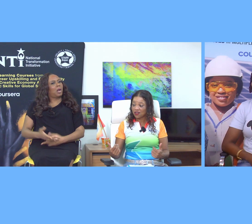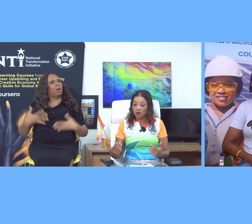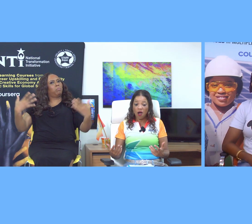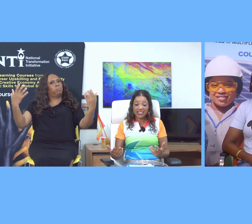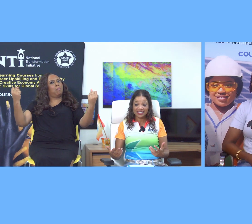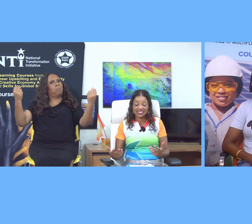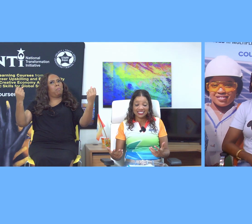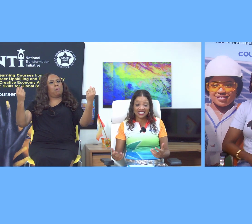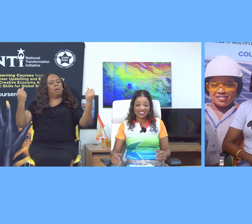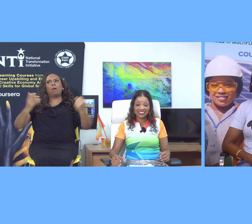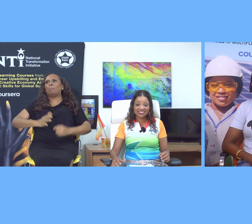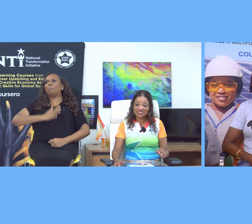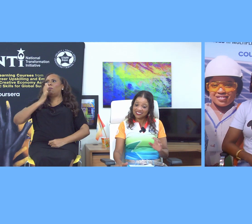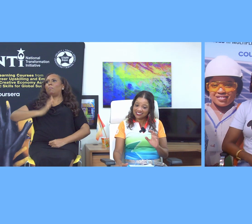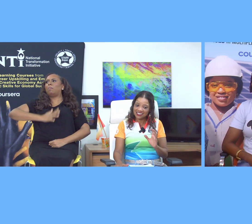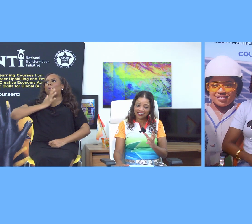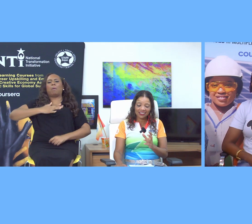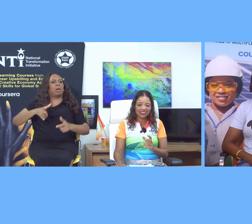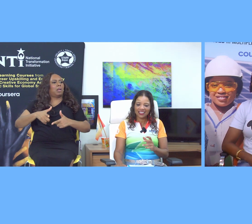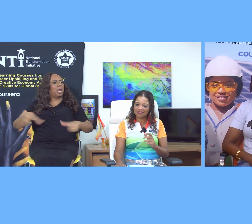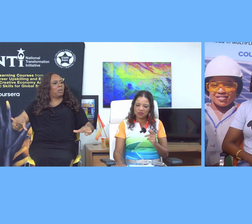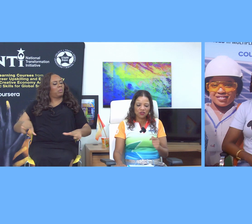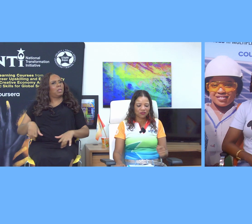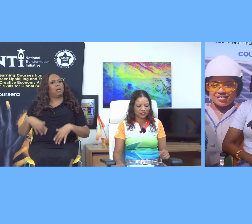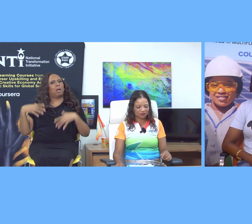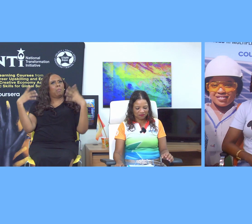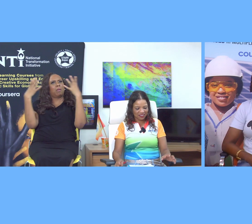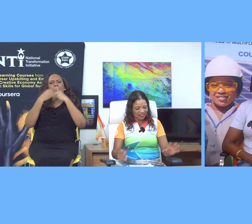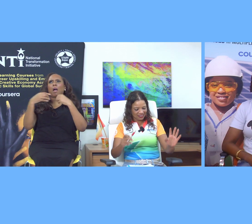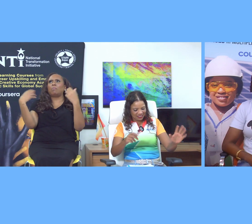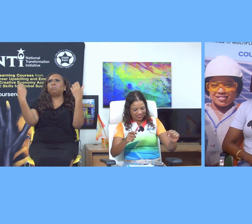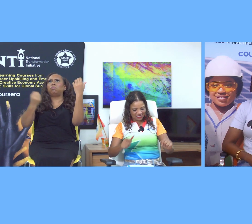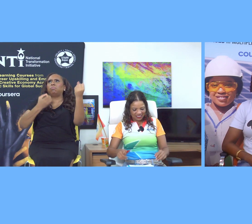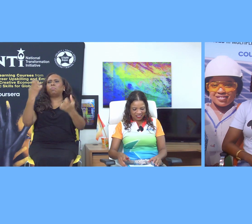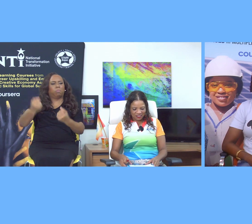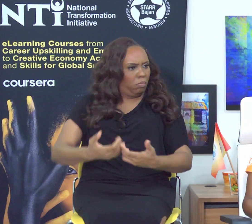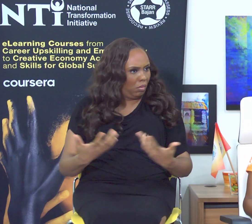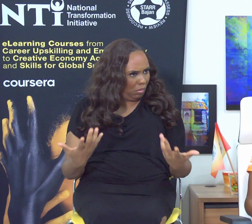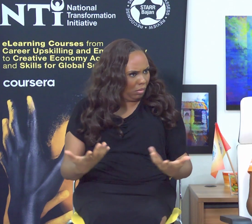from what I can see. Subtle and beautiful.